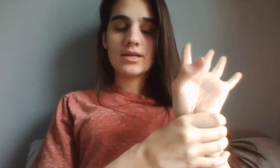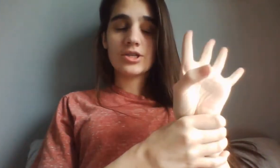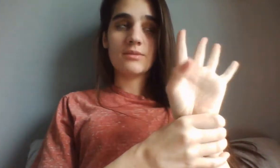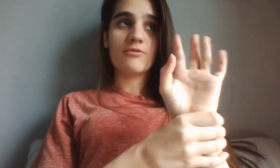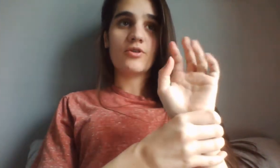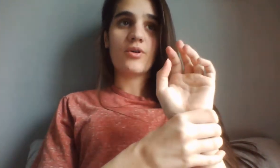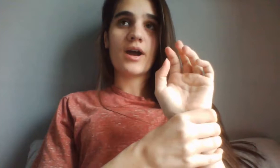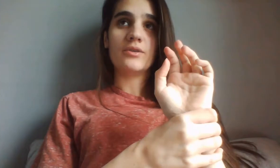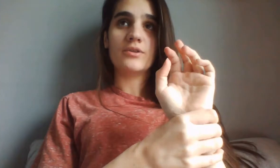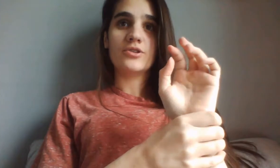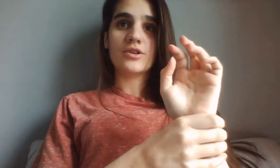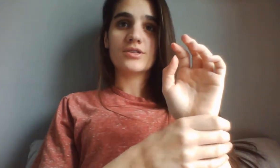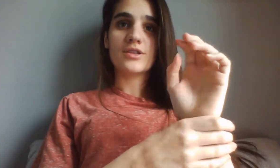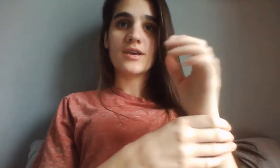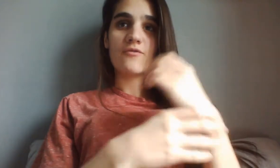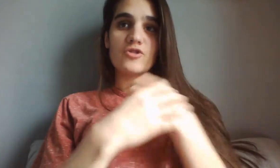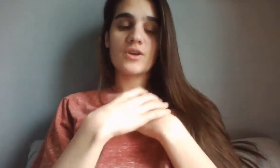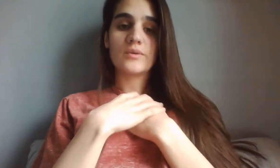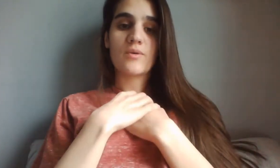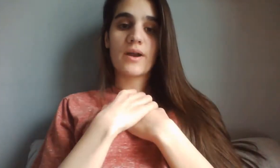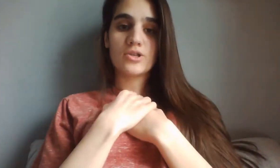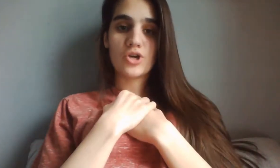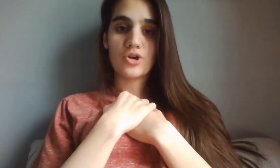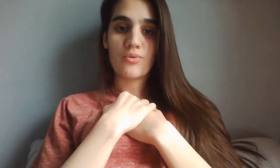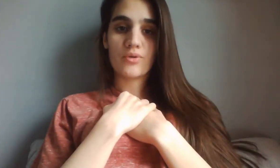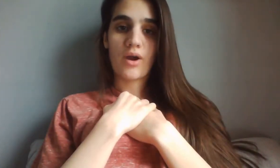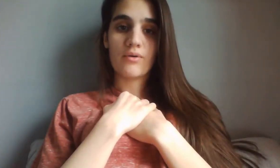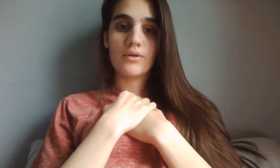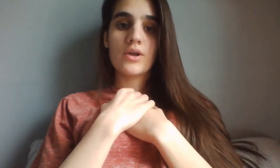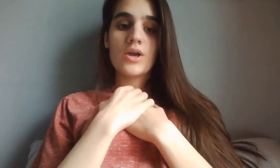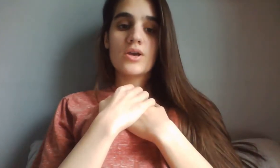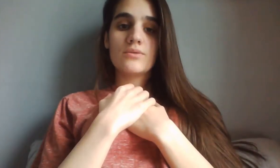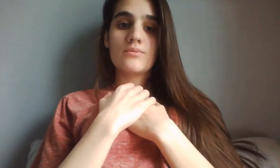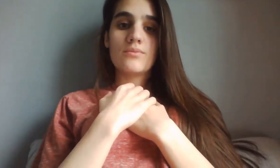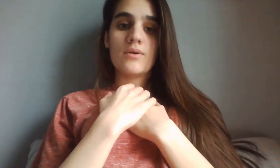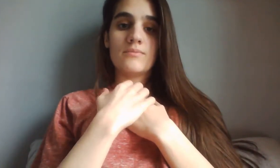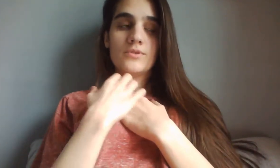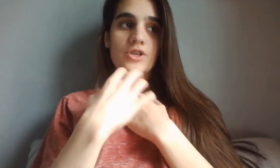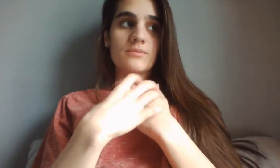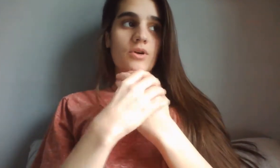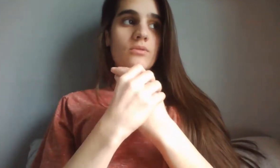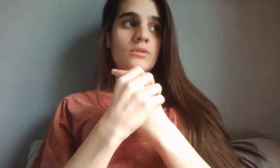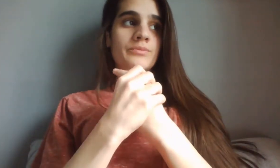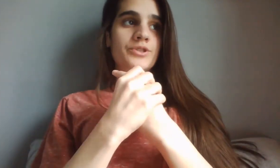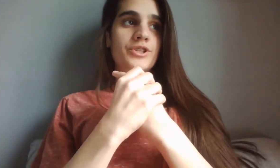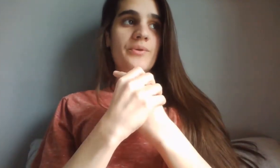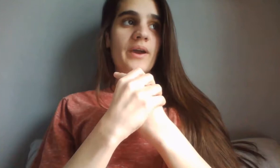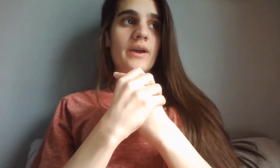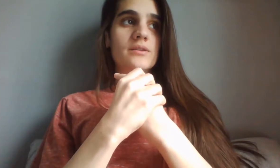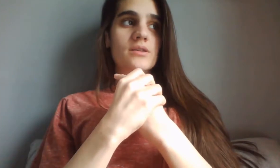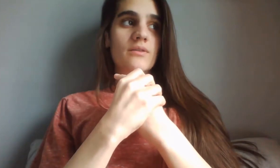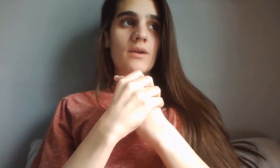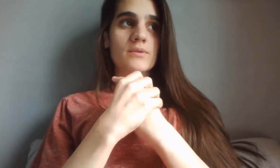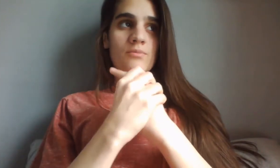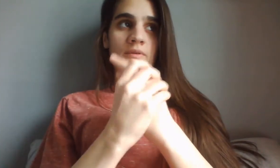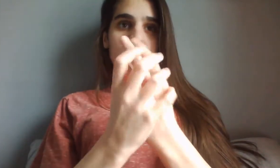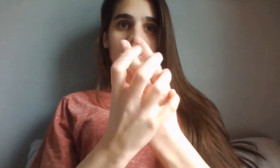initially beforehand we'd done it so that everything was quite internal with Carol, Chip told them to do it so that it was more